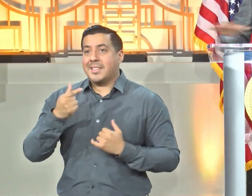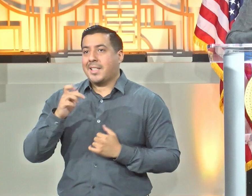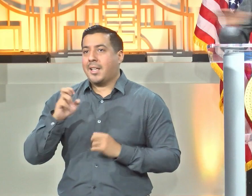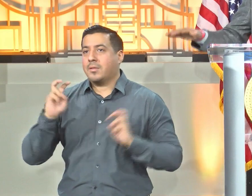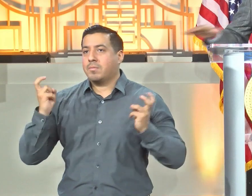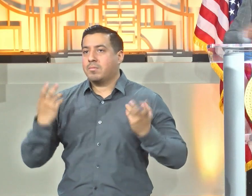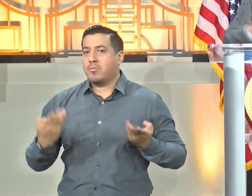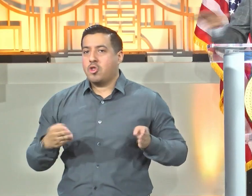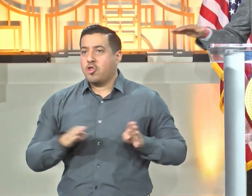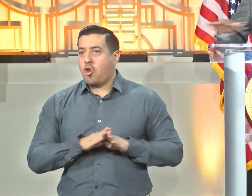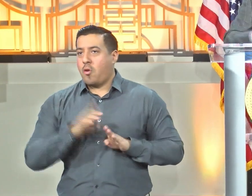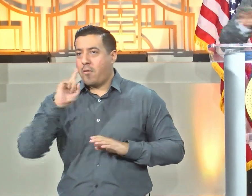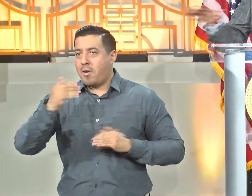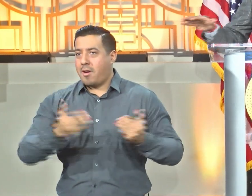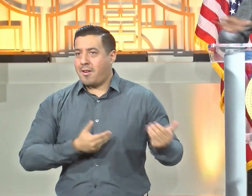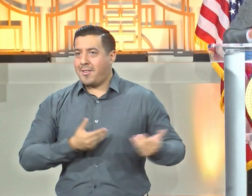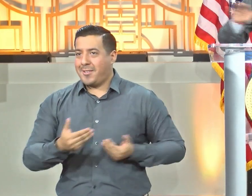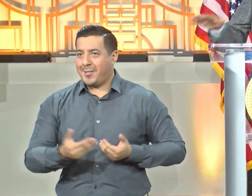closed.